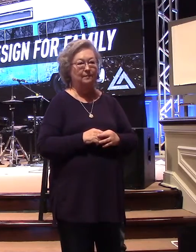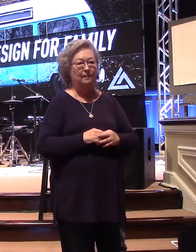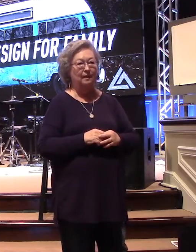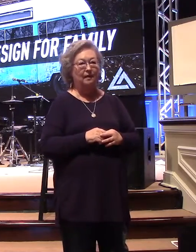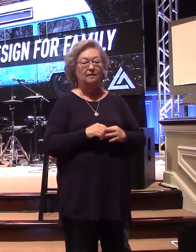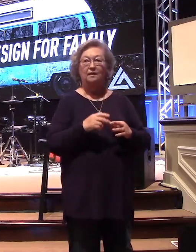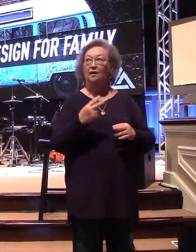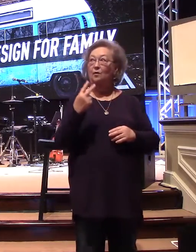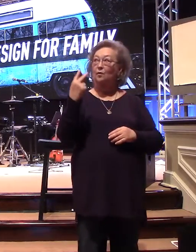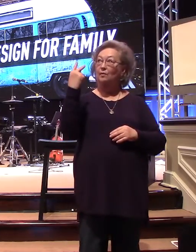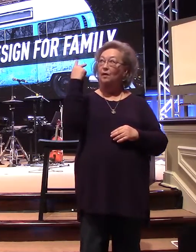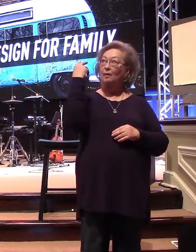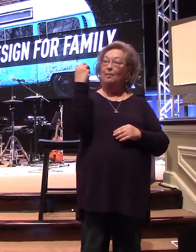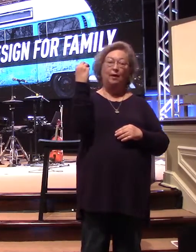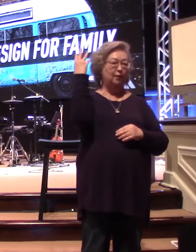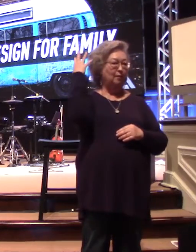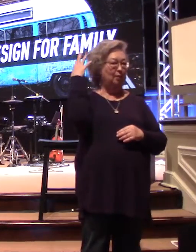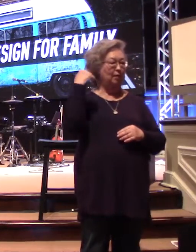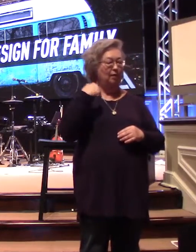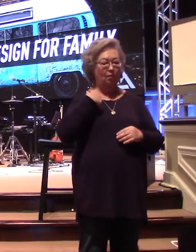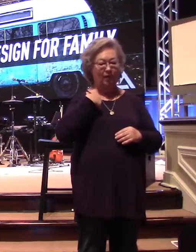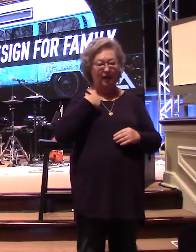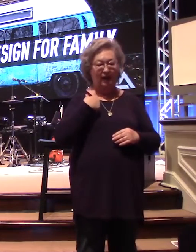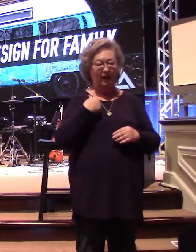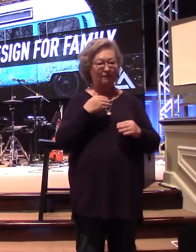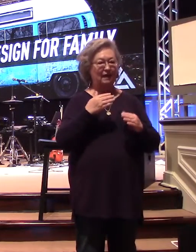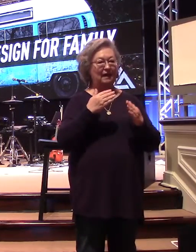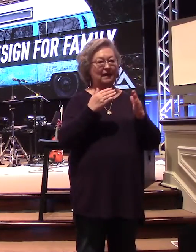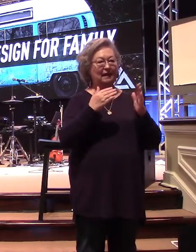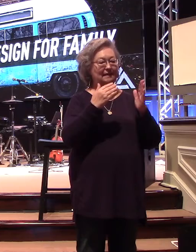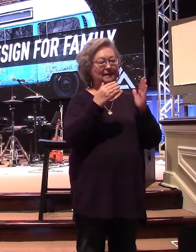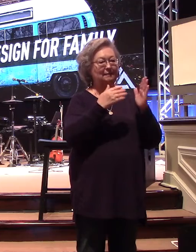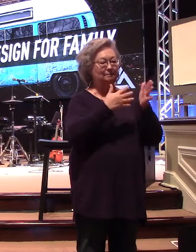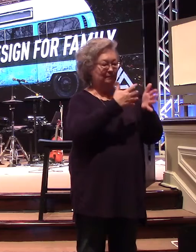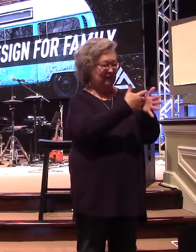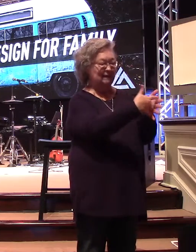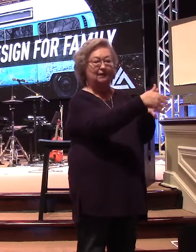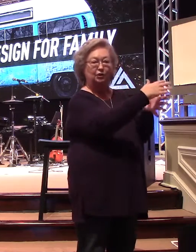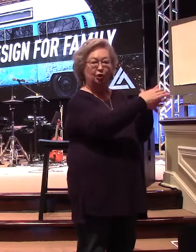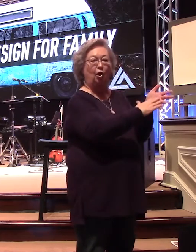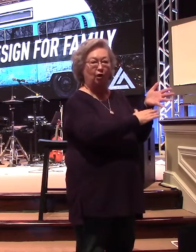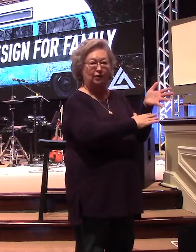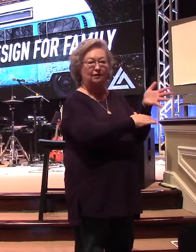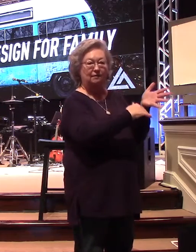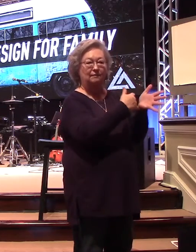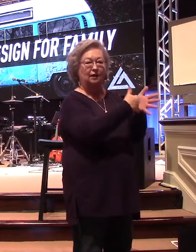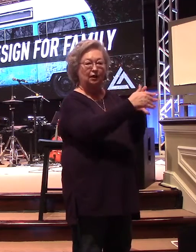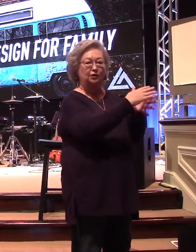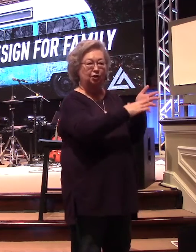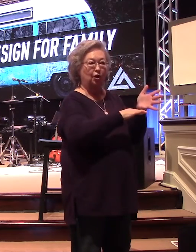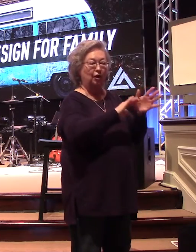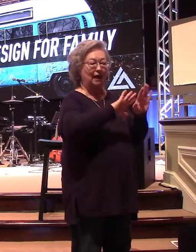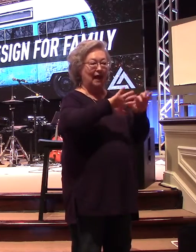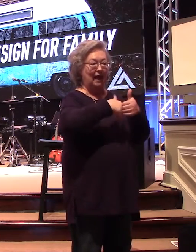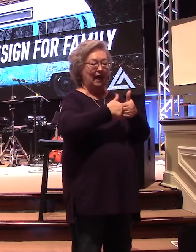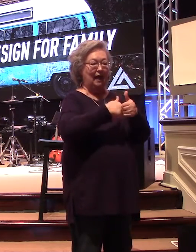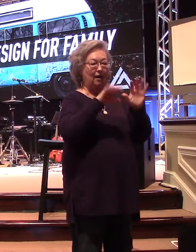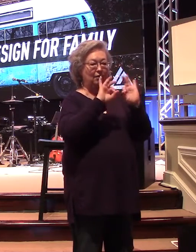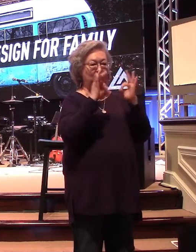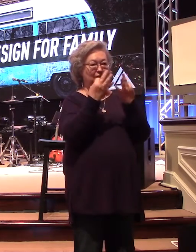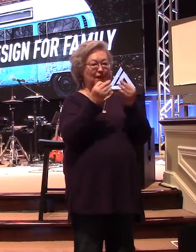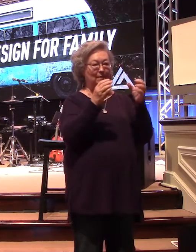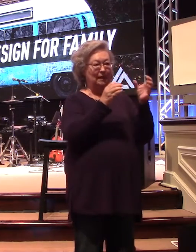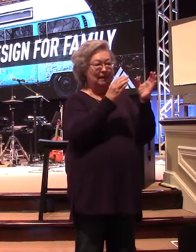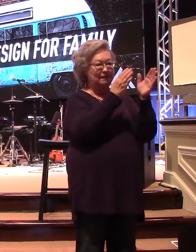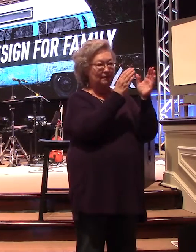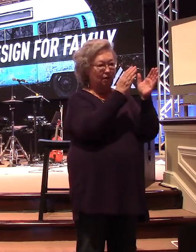have an organizational chart, okay, or a flow chart. It's a lot of organizations, businesses have these